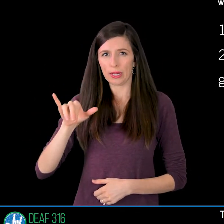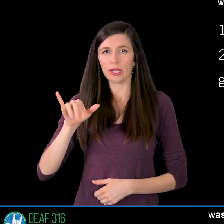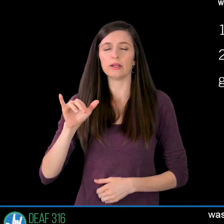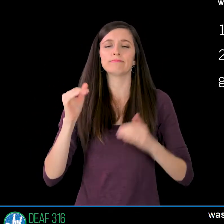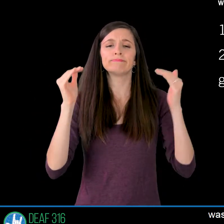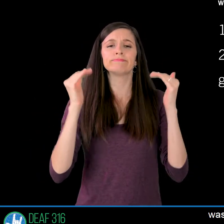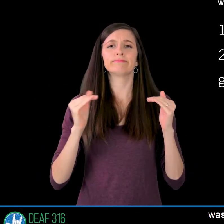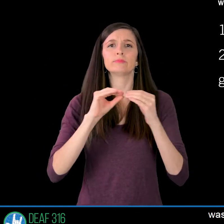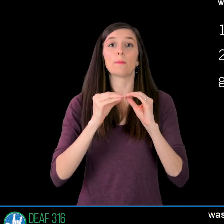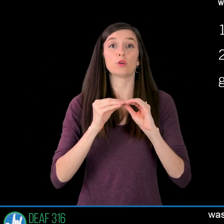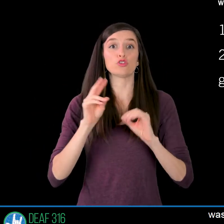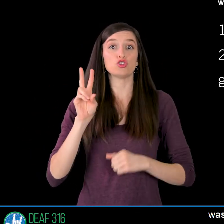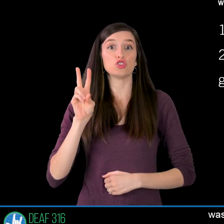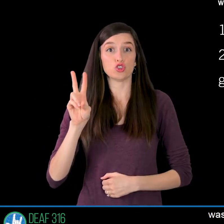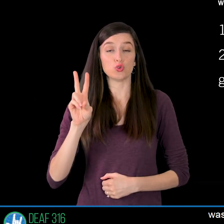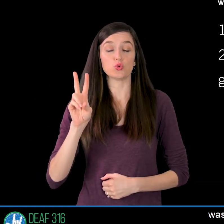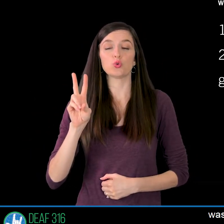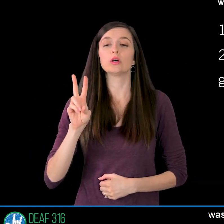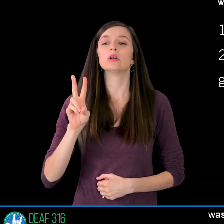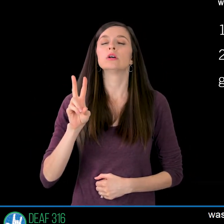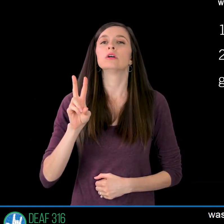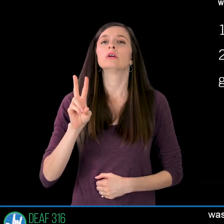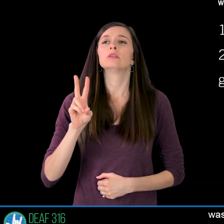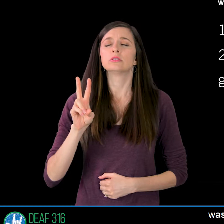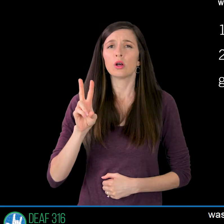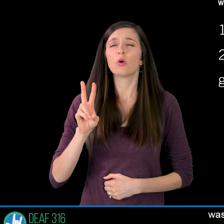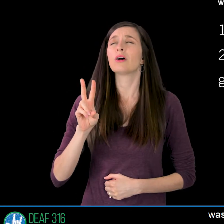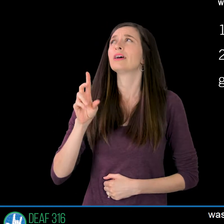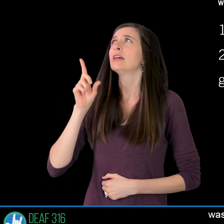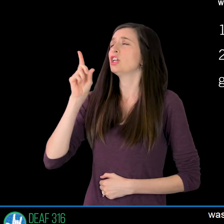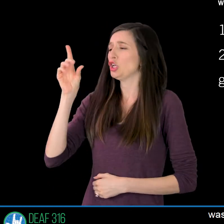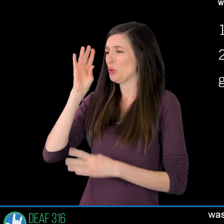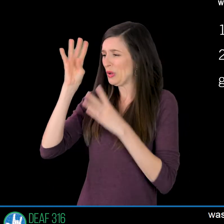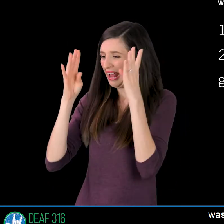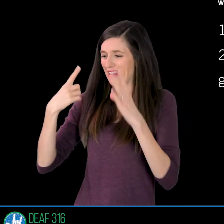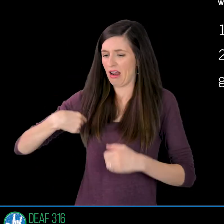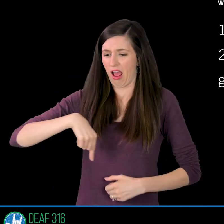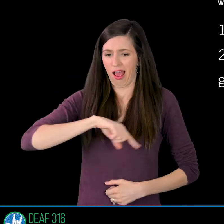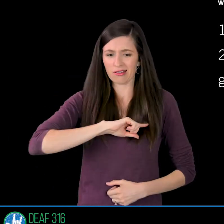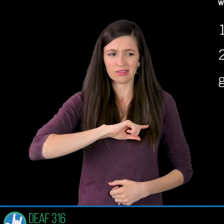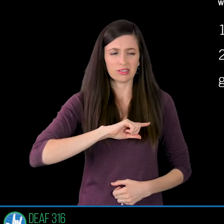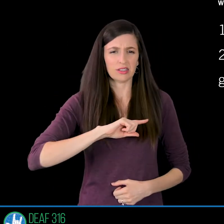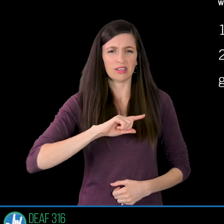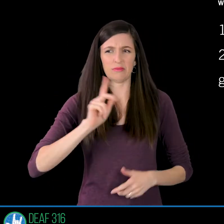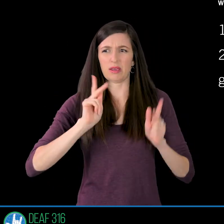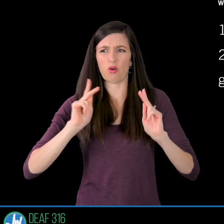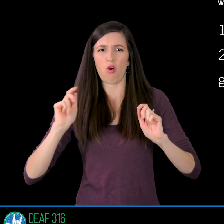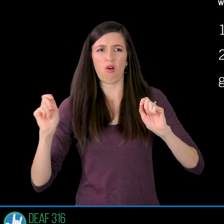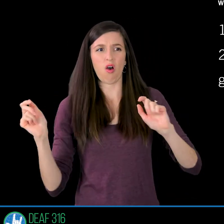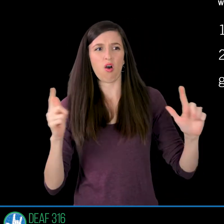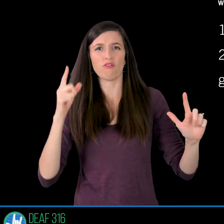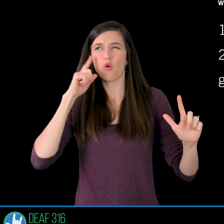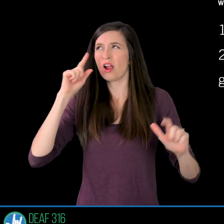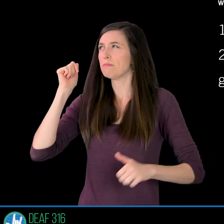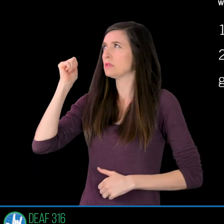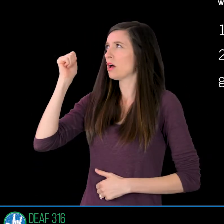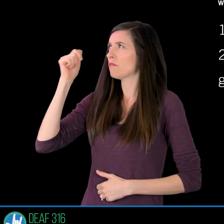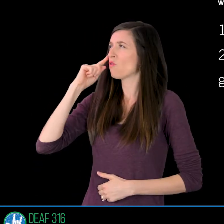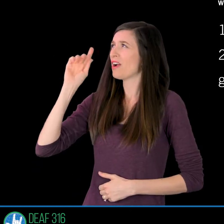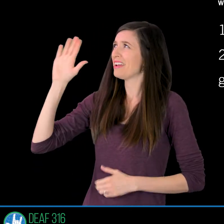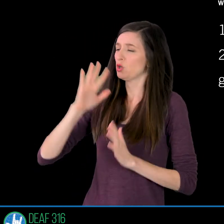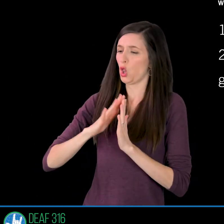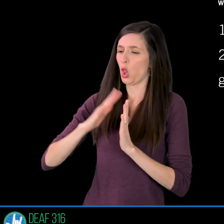saw, was therefore, because God created us for His glory, and that's His design for